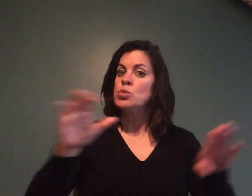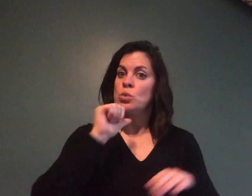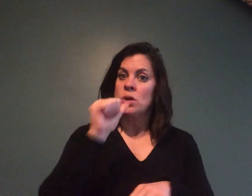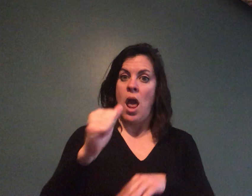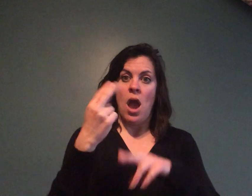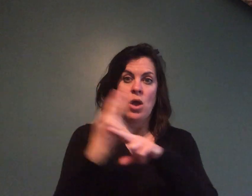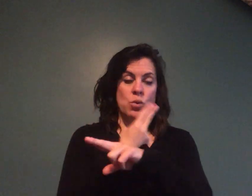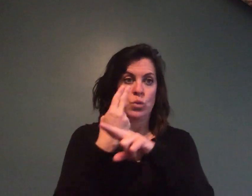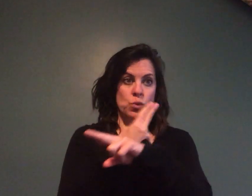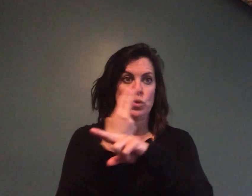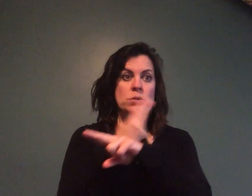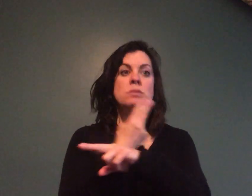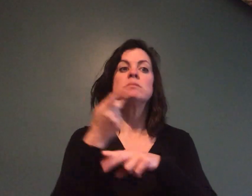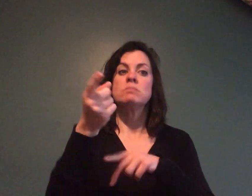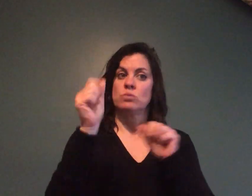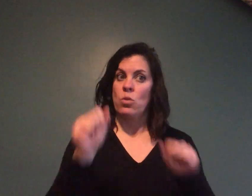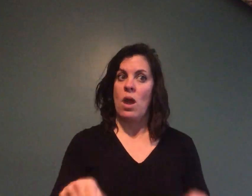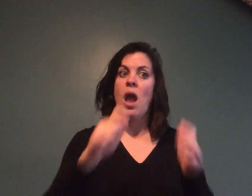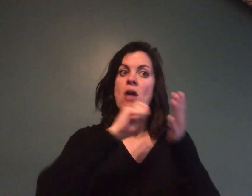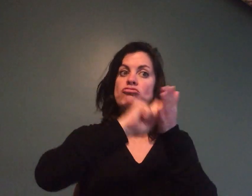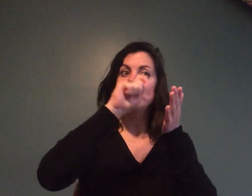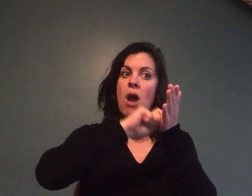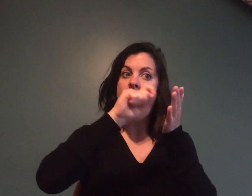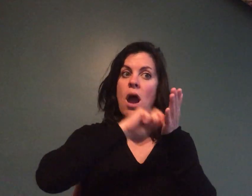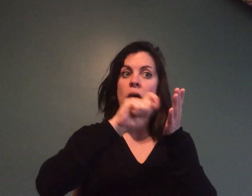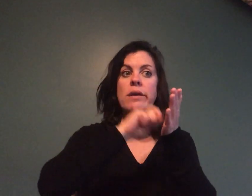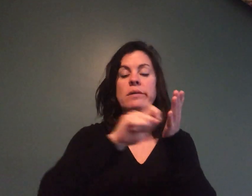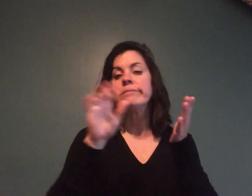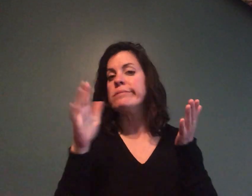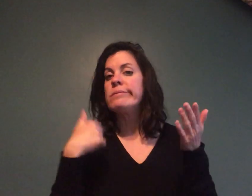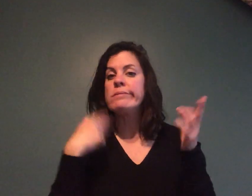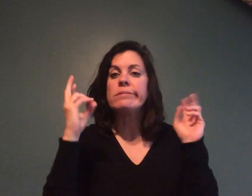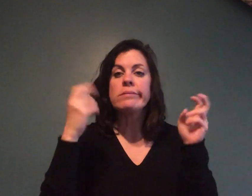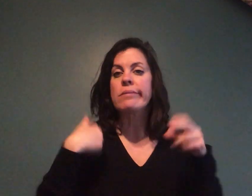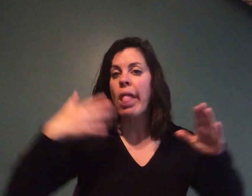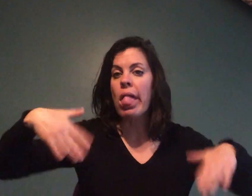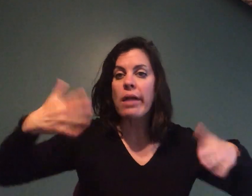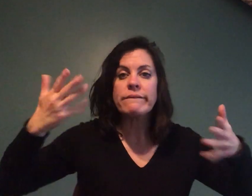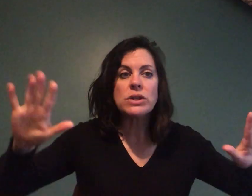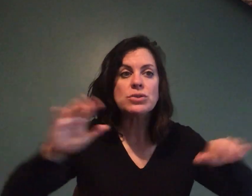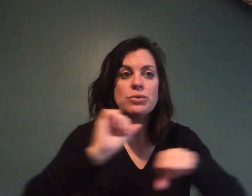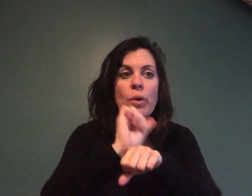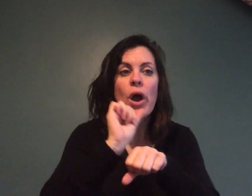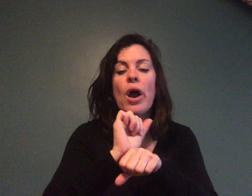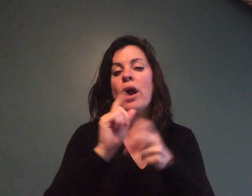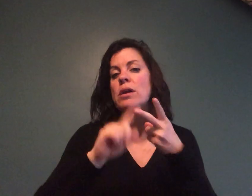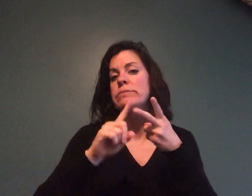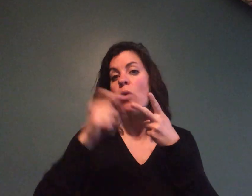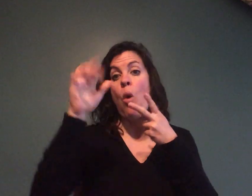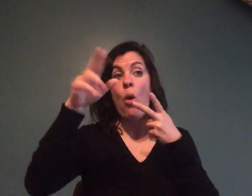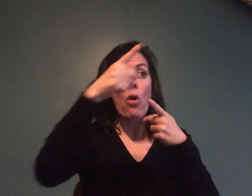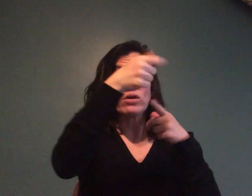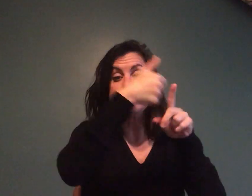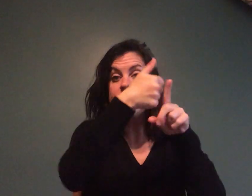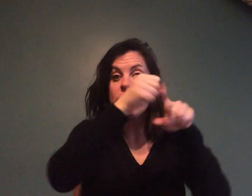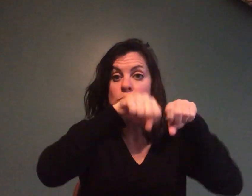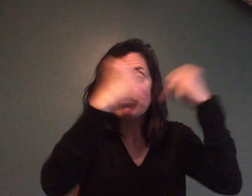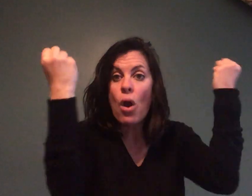work incomplete, whatever the case may be. So there's different types of tags out here, okay, that say unsafe, do not